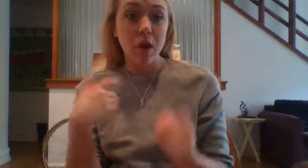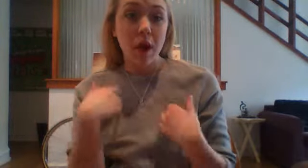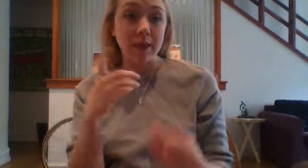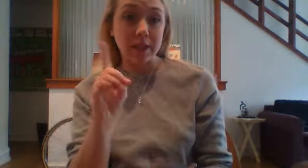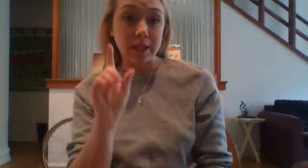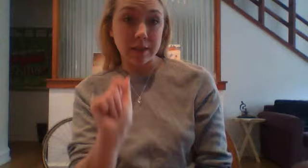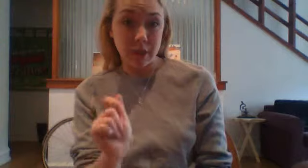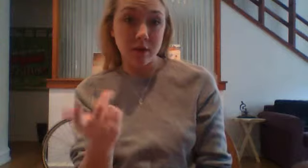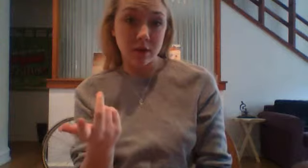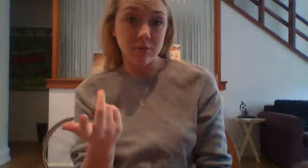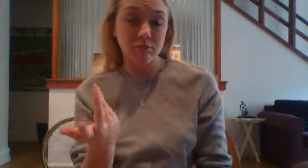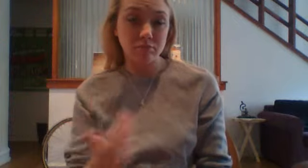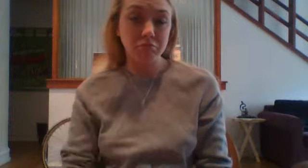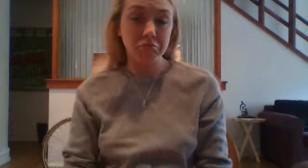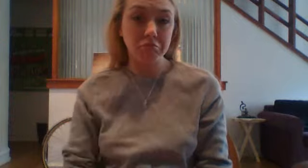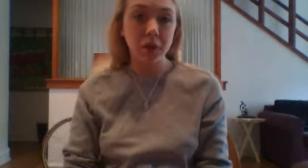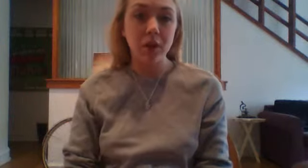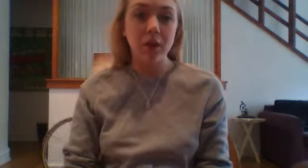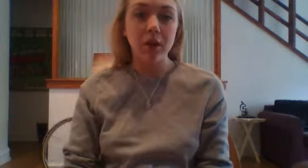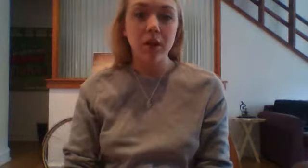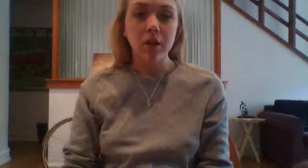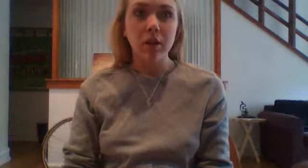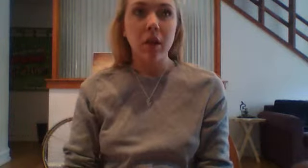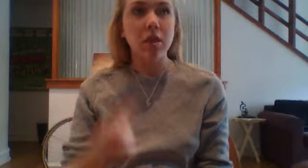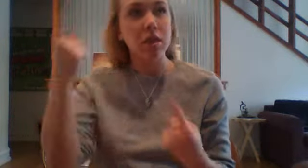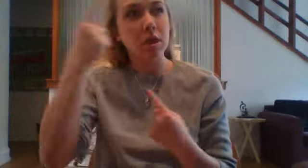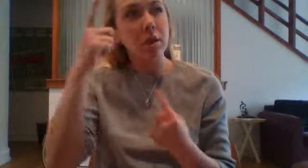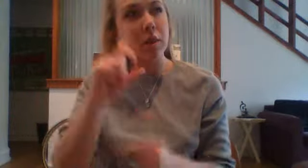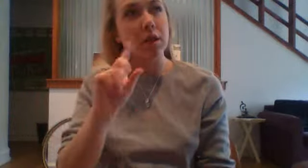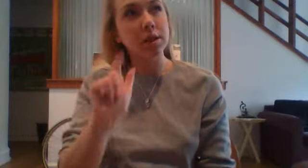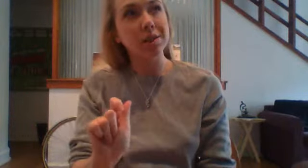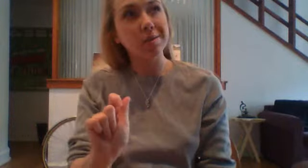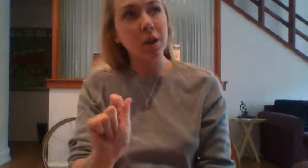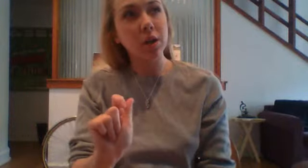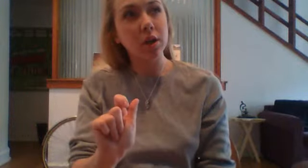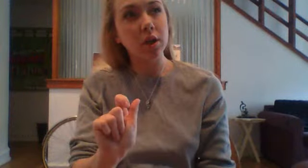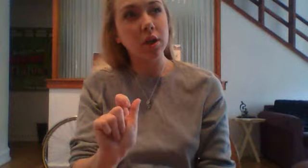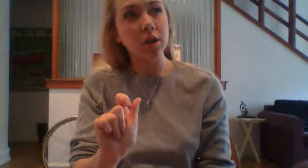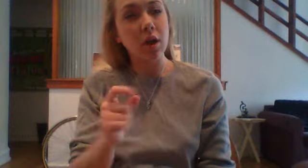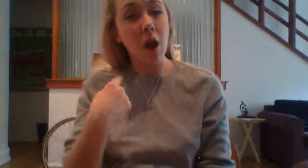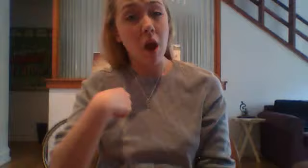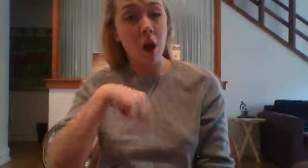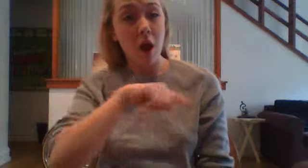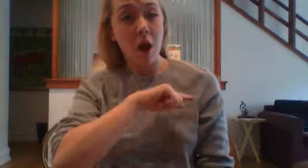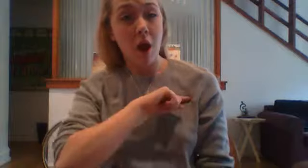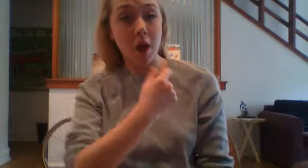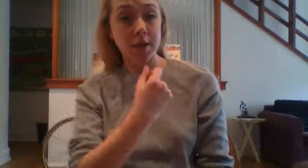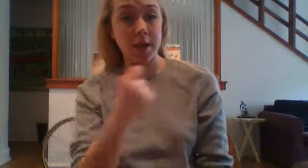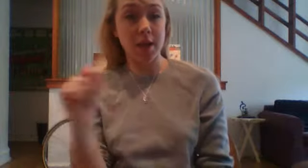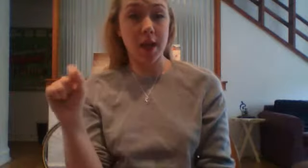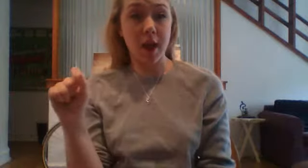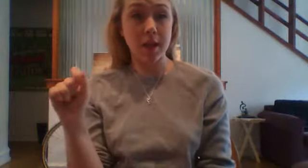And so when you think of disability, it's not an us or them, it's a fun of them. And I think